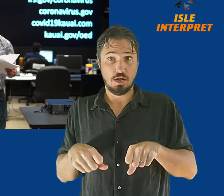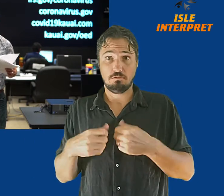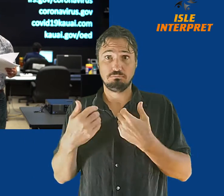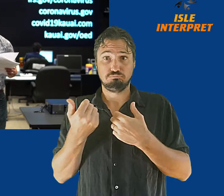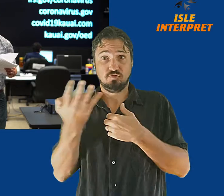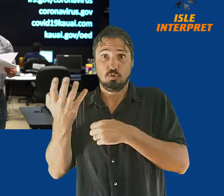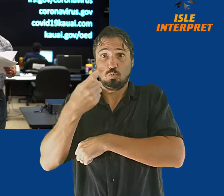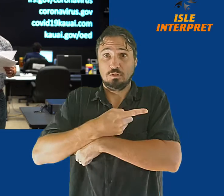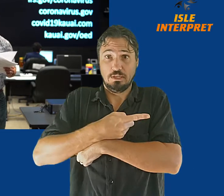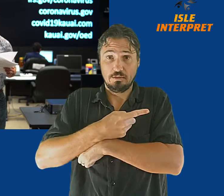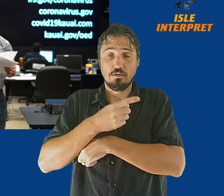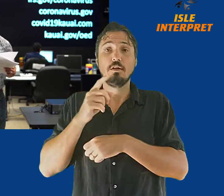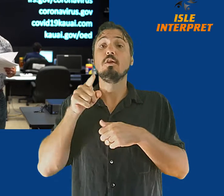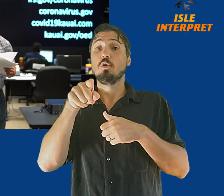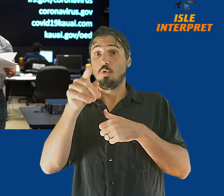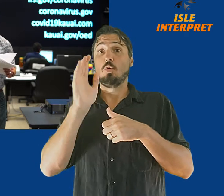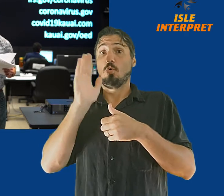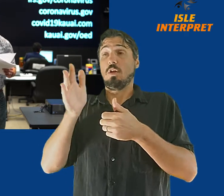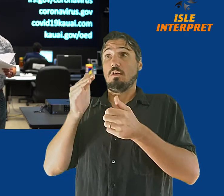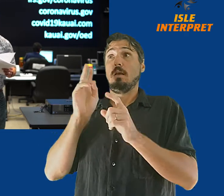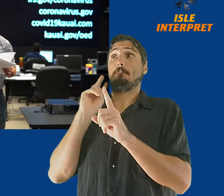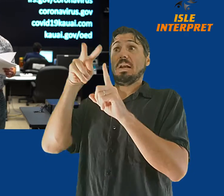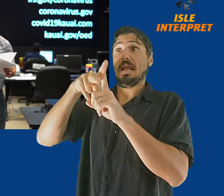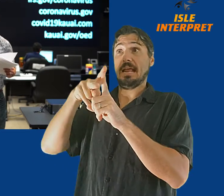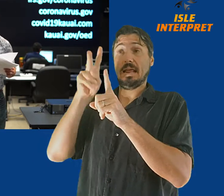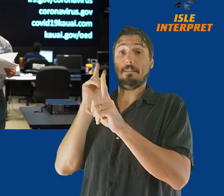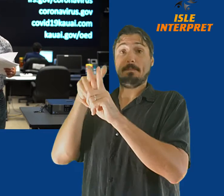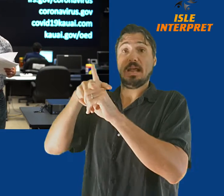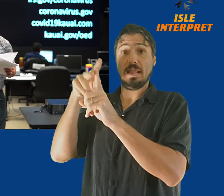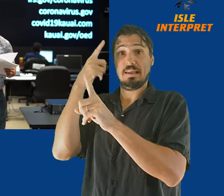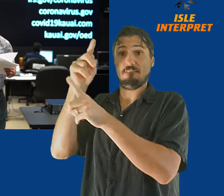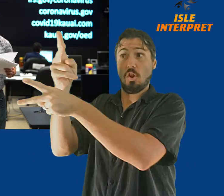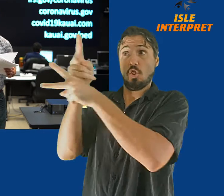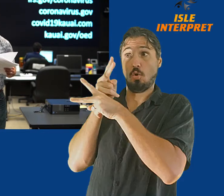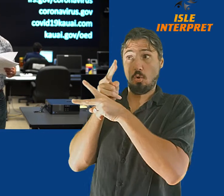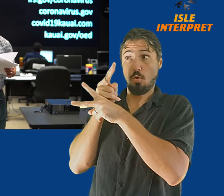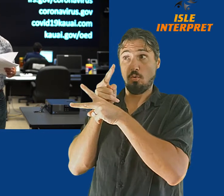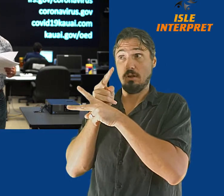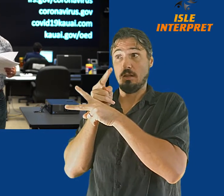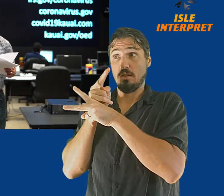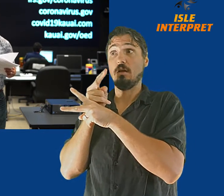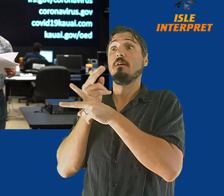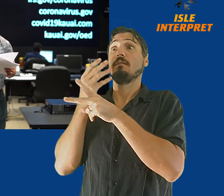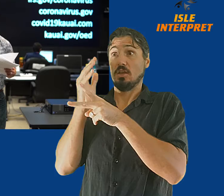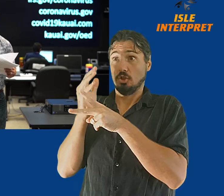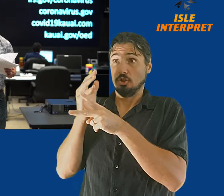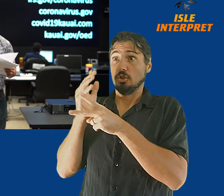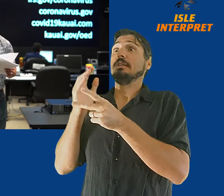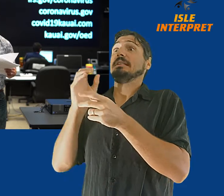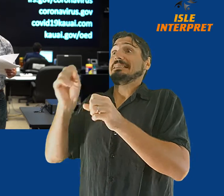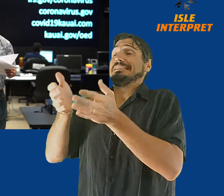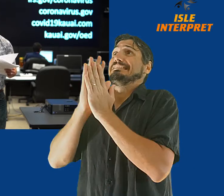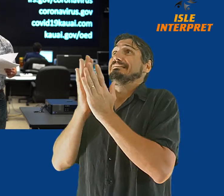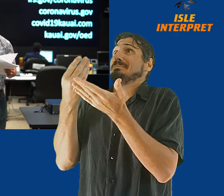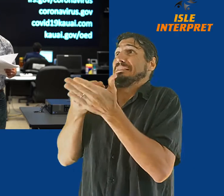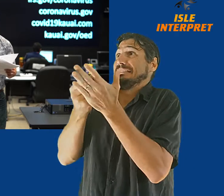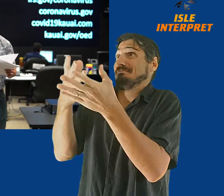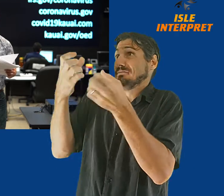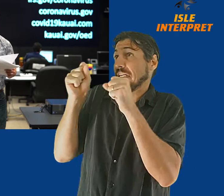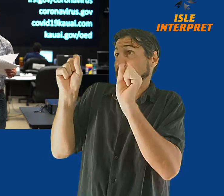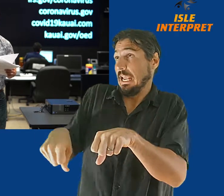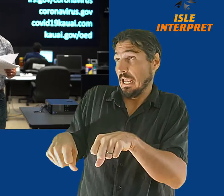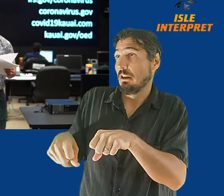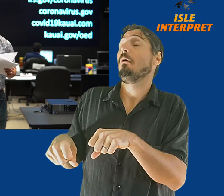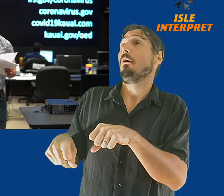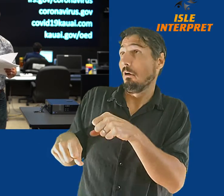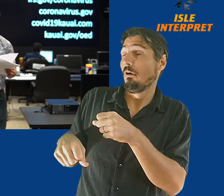for a loan, then request the advance. In addition to the entities that are already eligible for SBA loans,